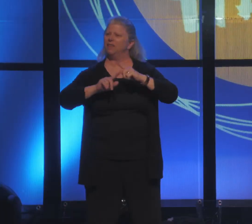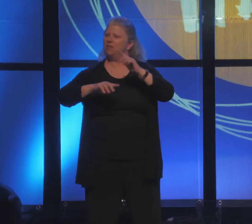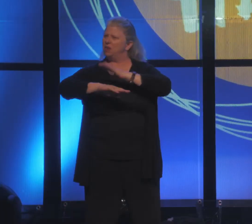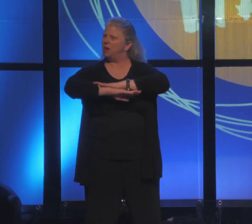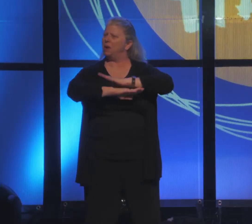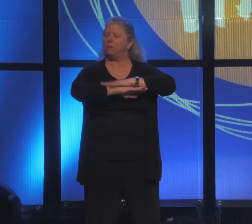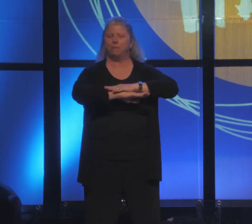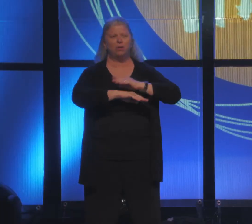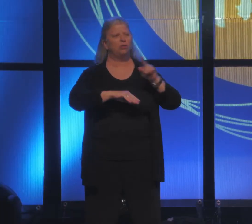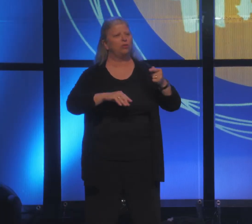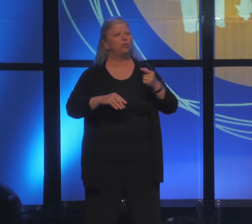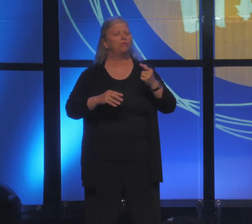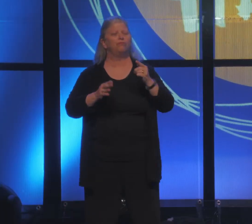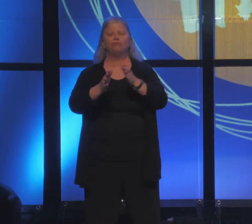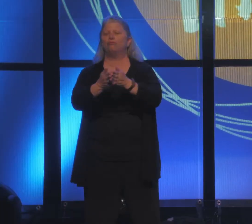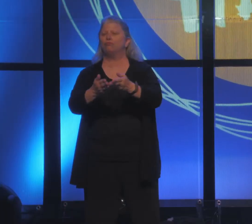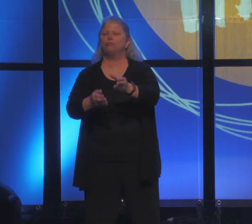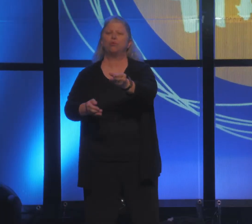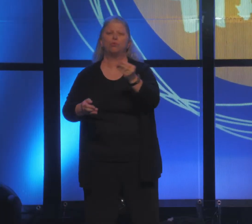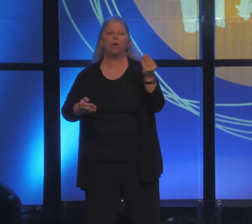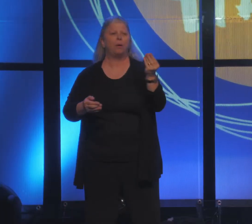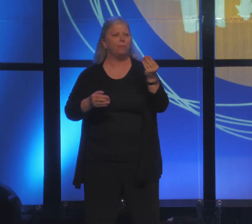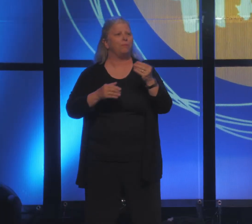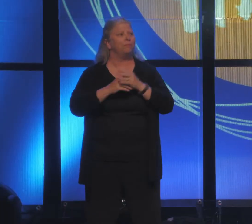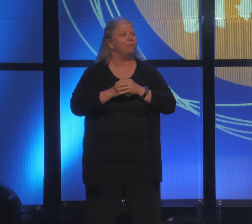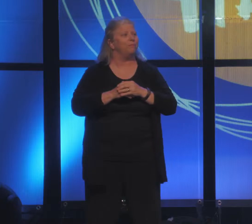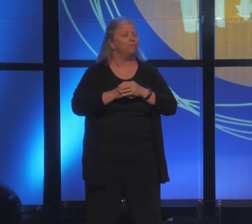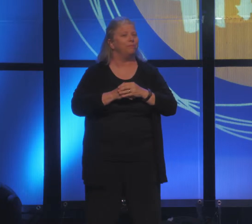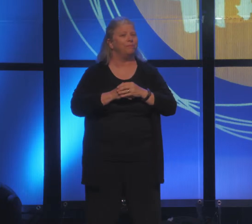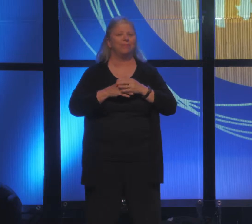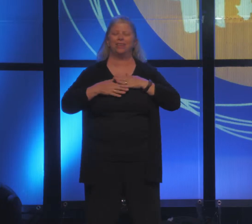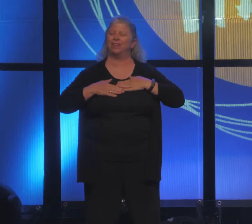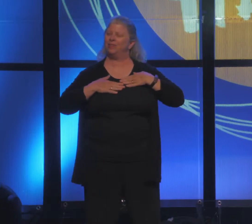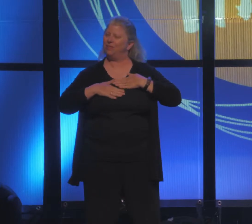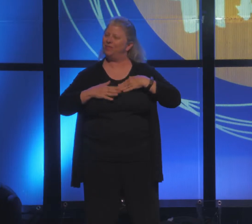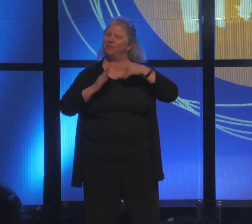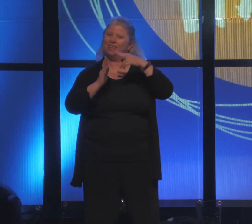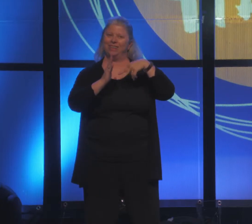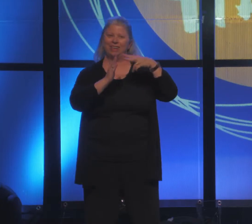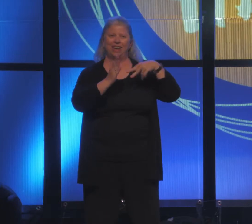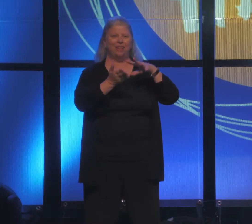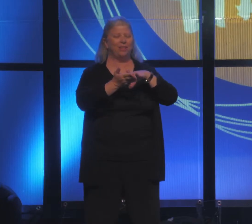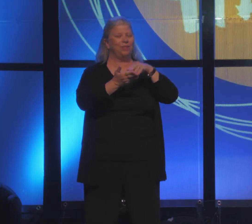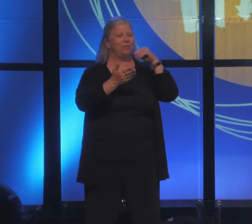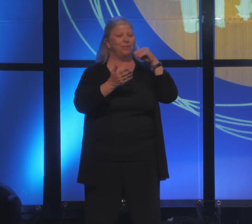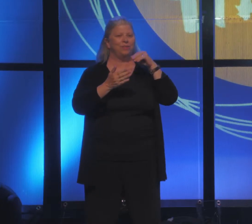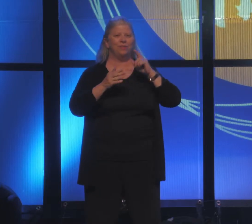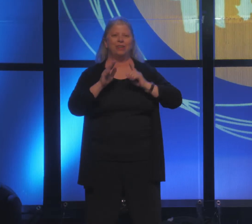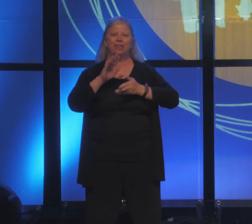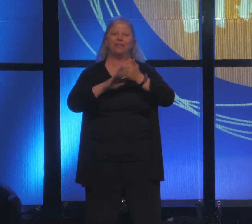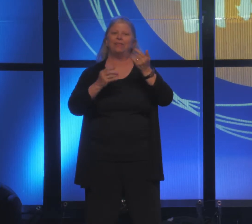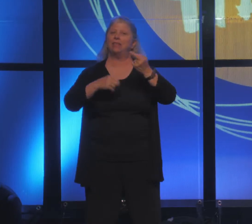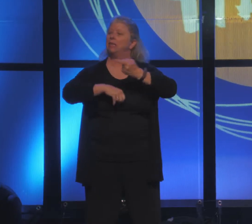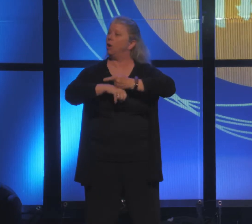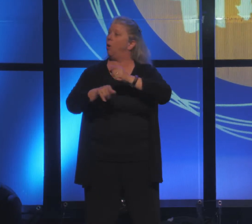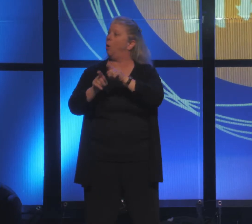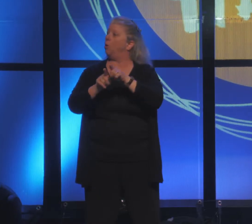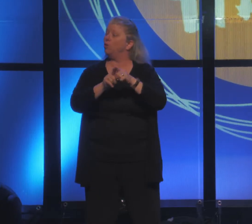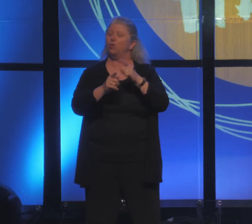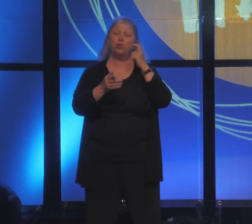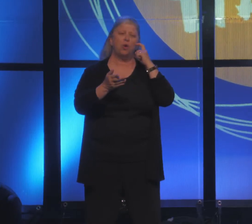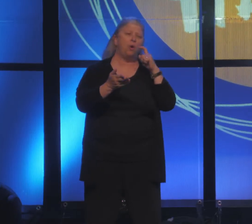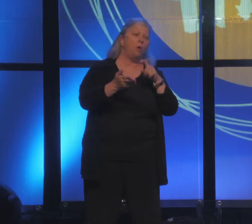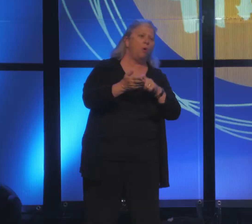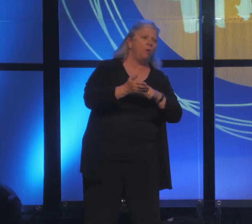tables. Please just grab a copy and enjoy, read, learn on your way out today. But you might